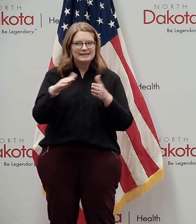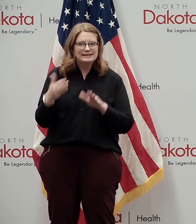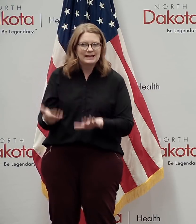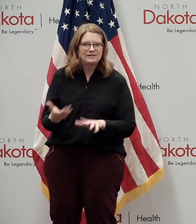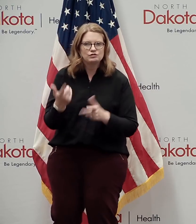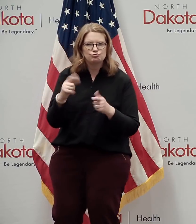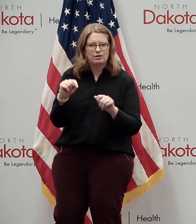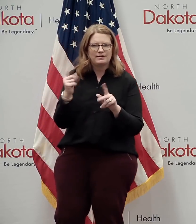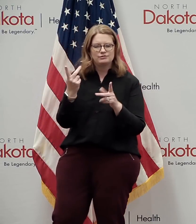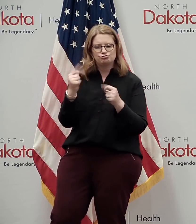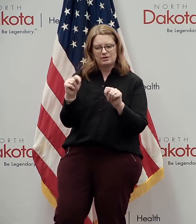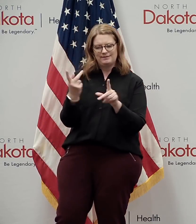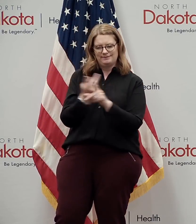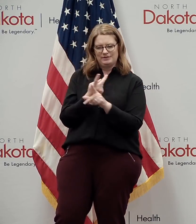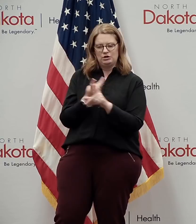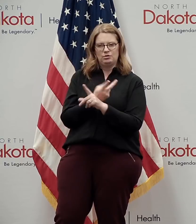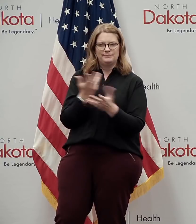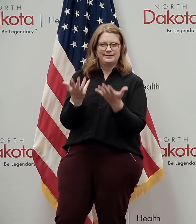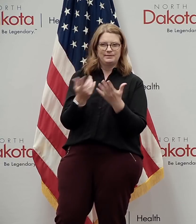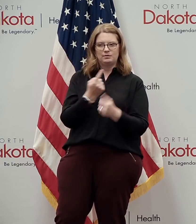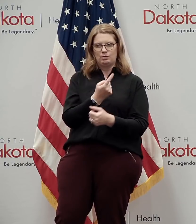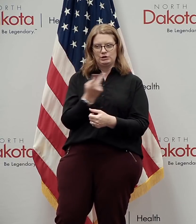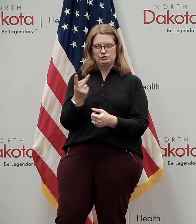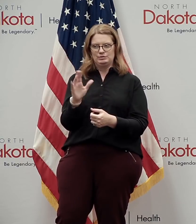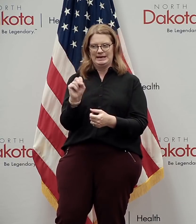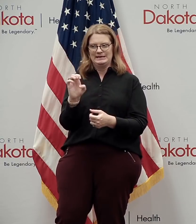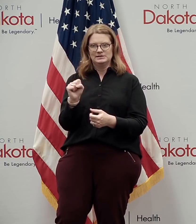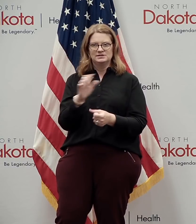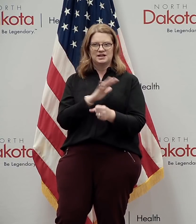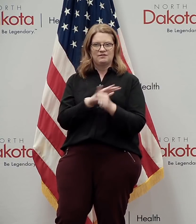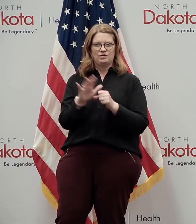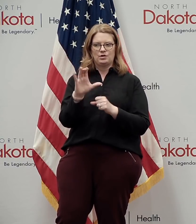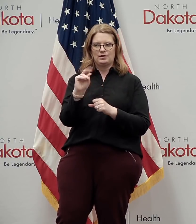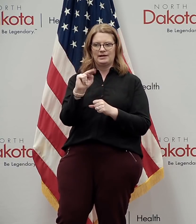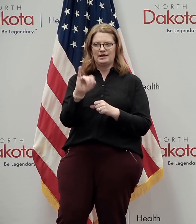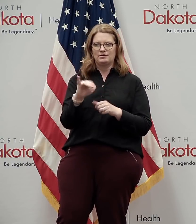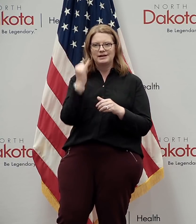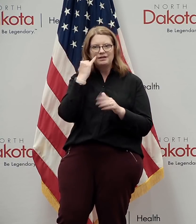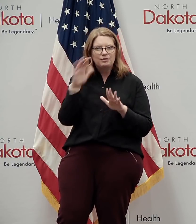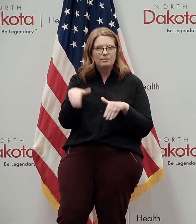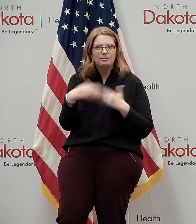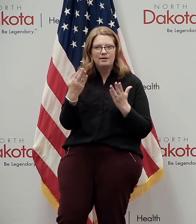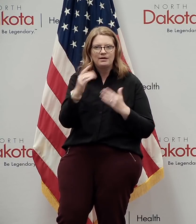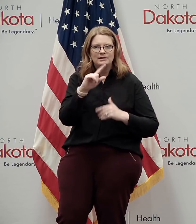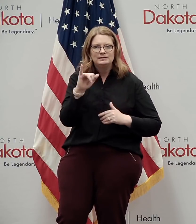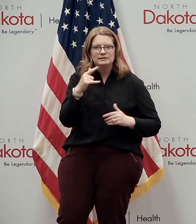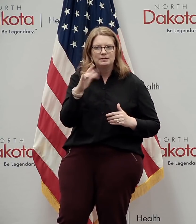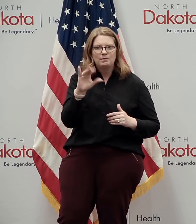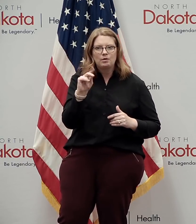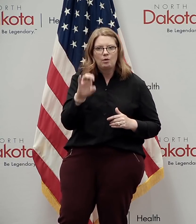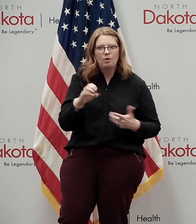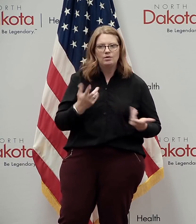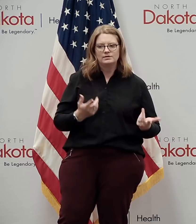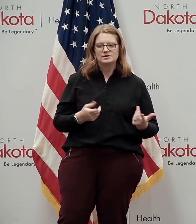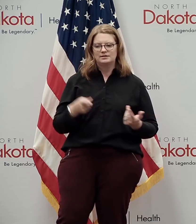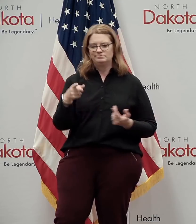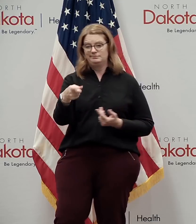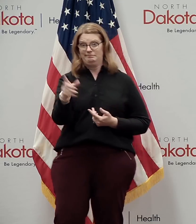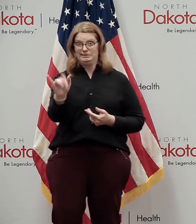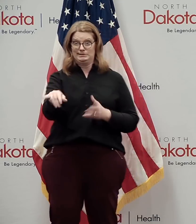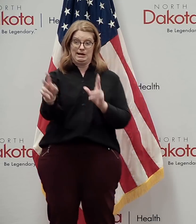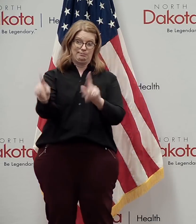to find that balance back when we only had 1 or 2 cases in an entire county. If we gave the zip code, it would have been almost like a personal,